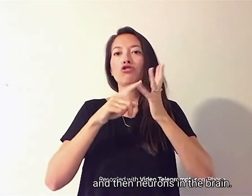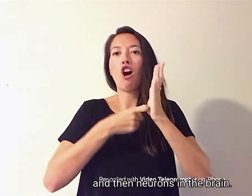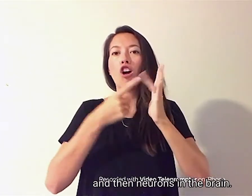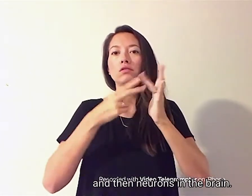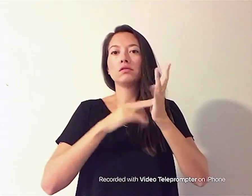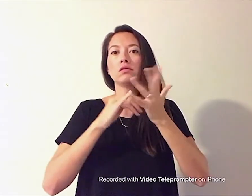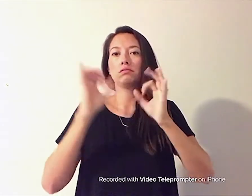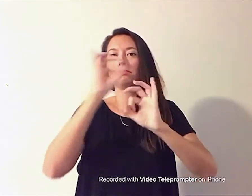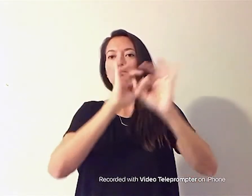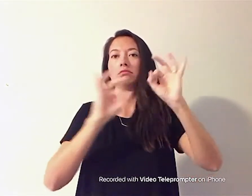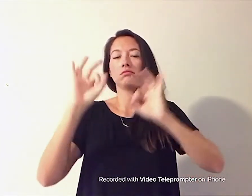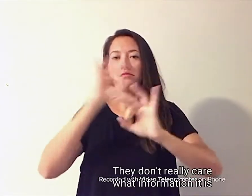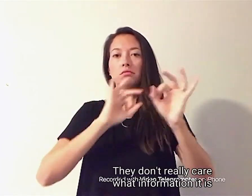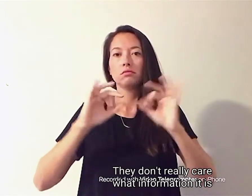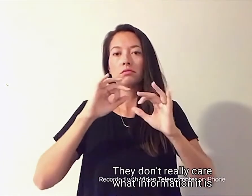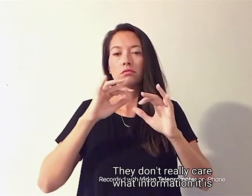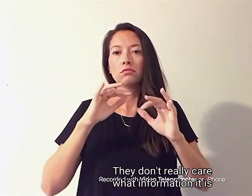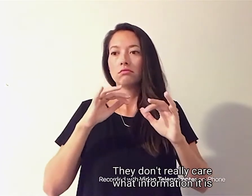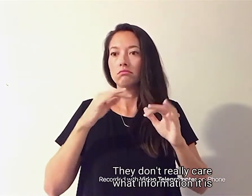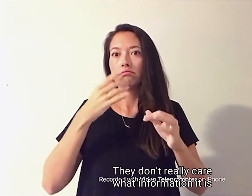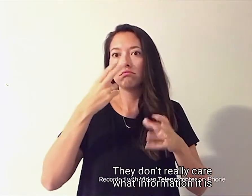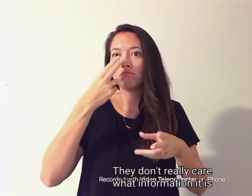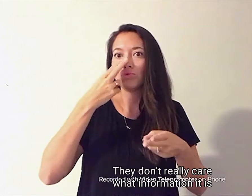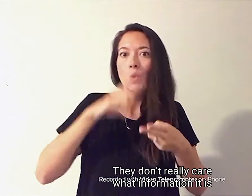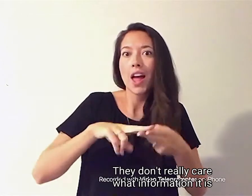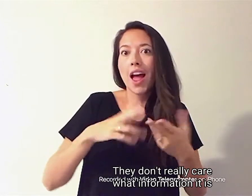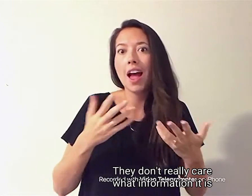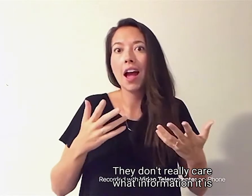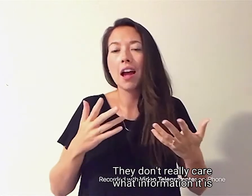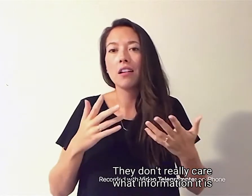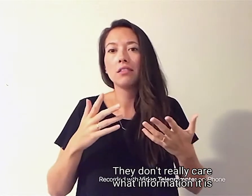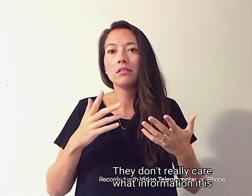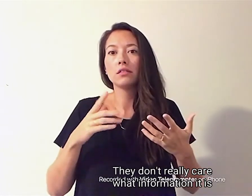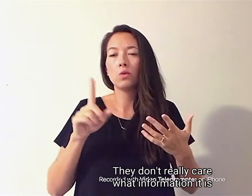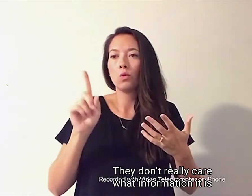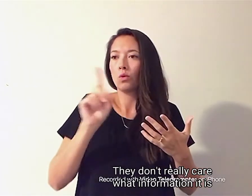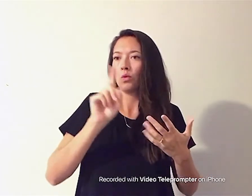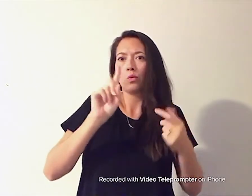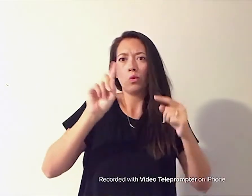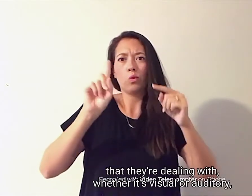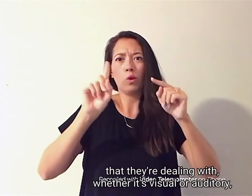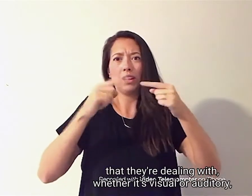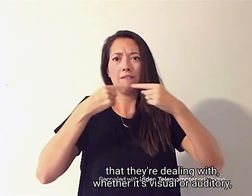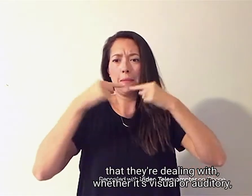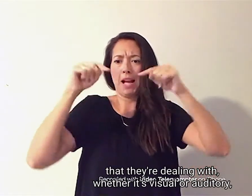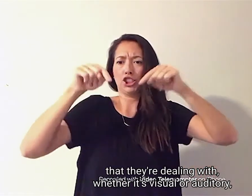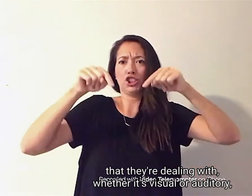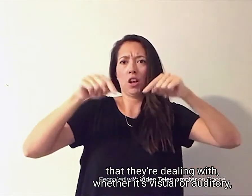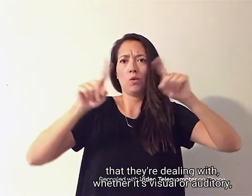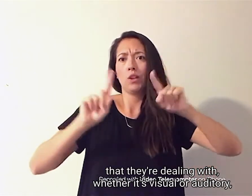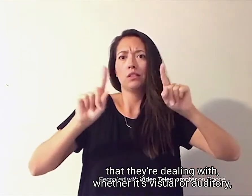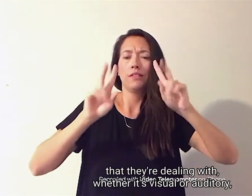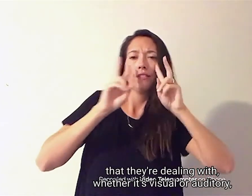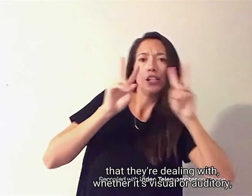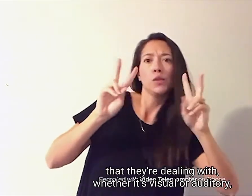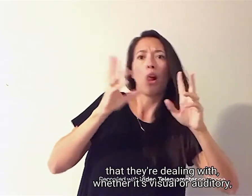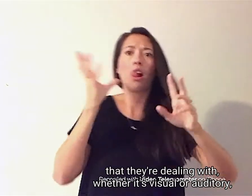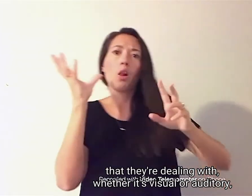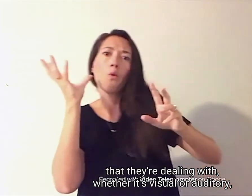brain. They don't really care what information it is that they're dealing with, whether it's visual or